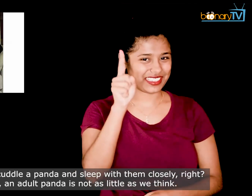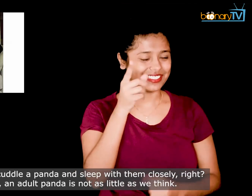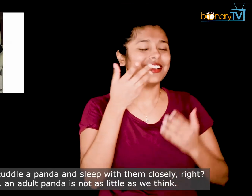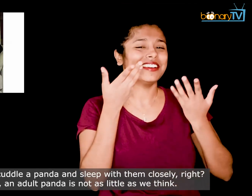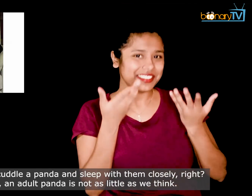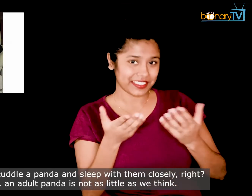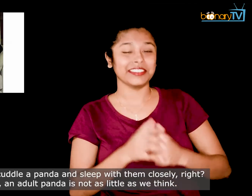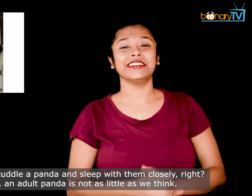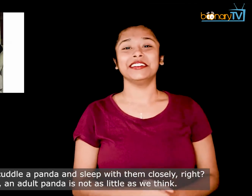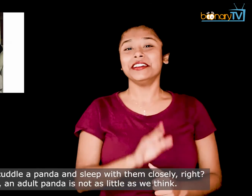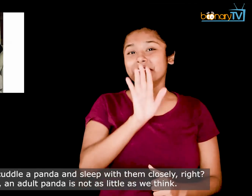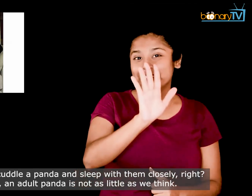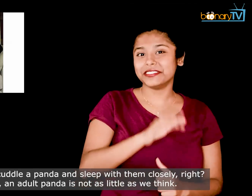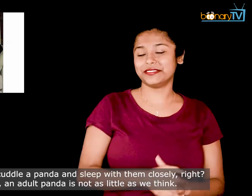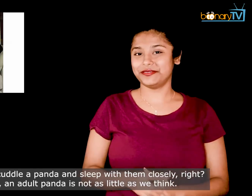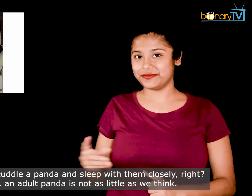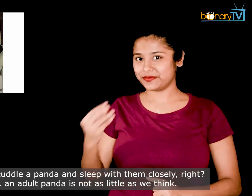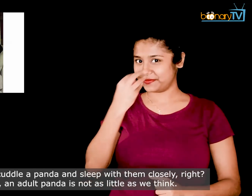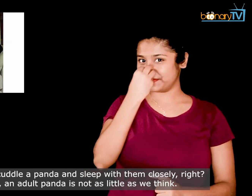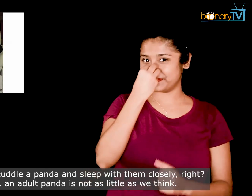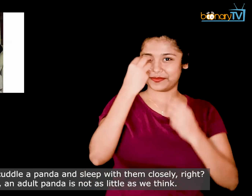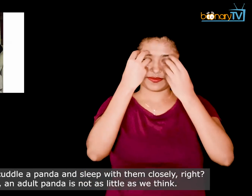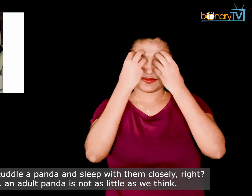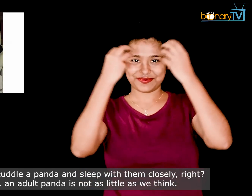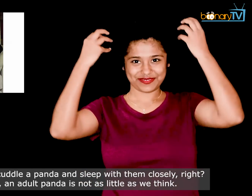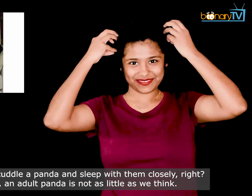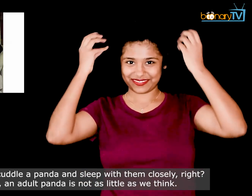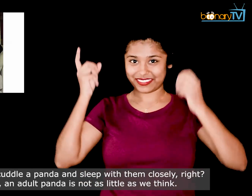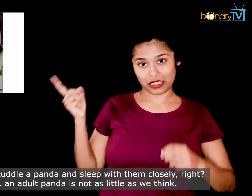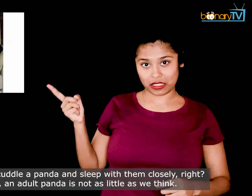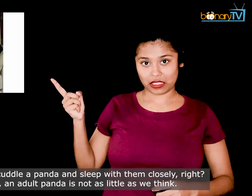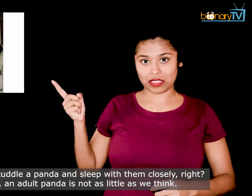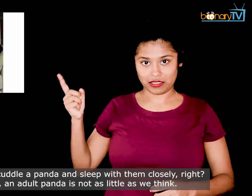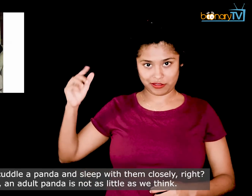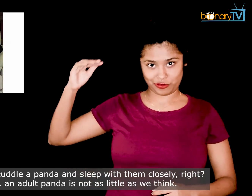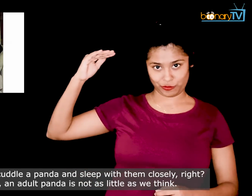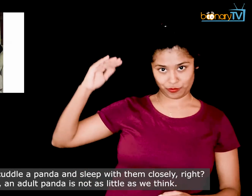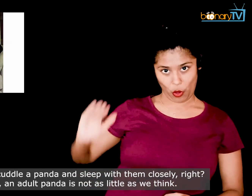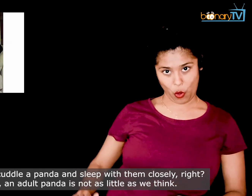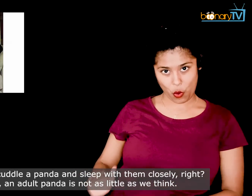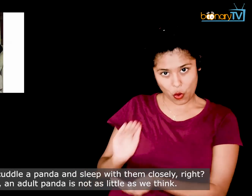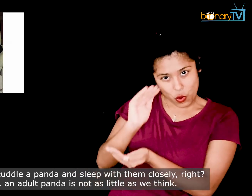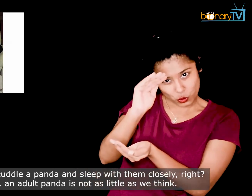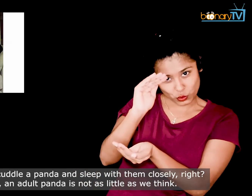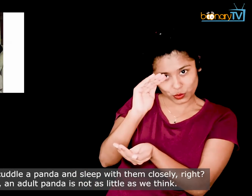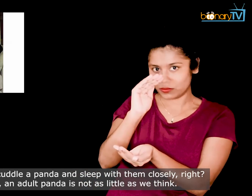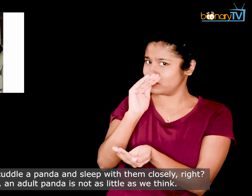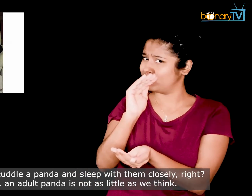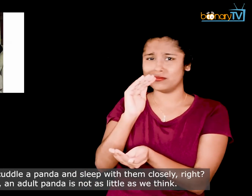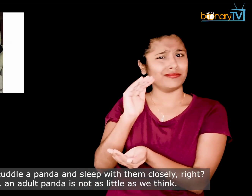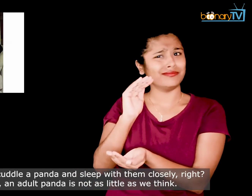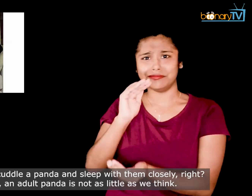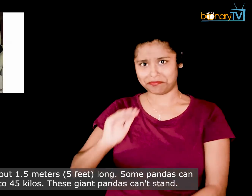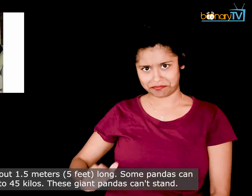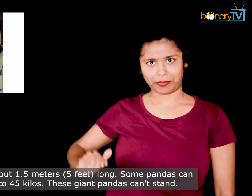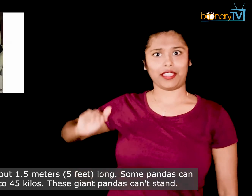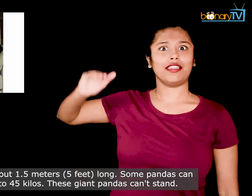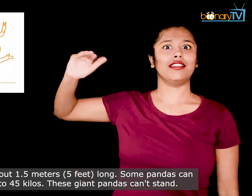In reality, an adult panda is not as little as we think. It can